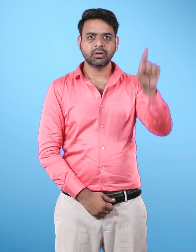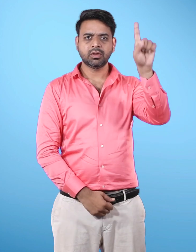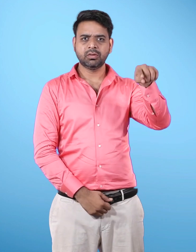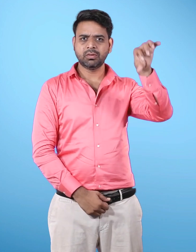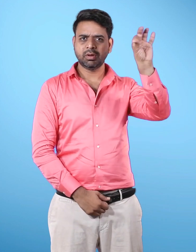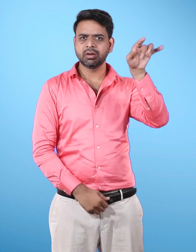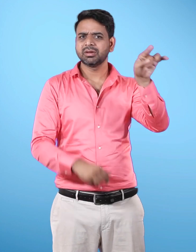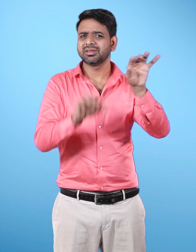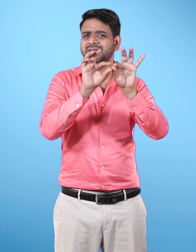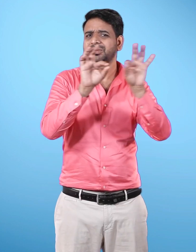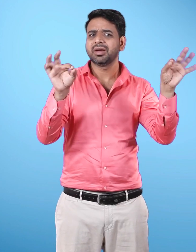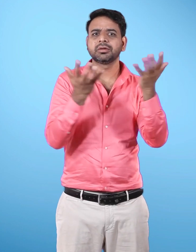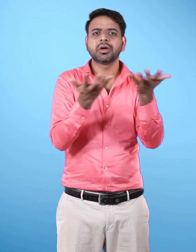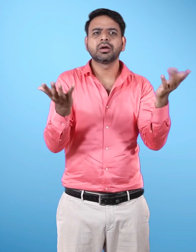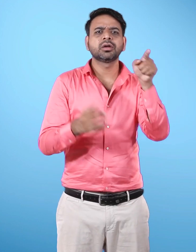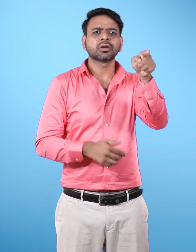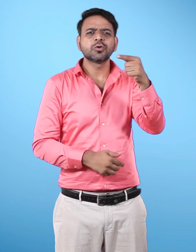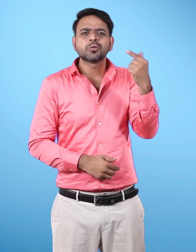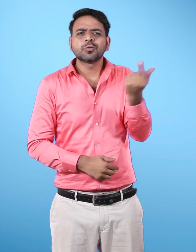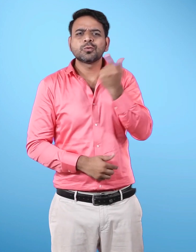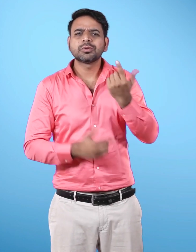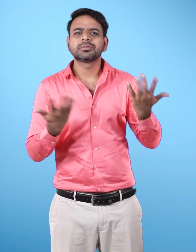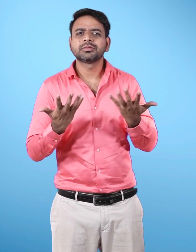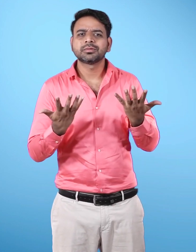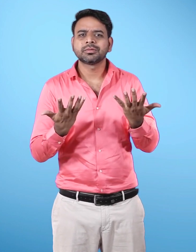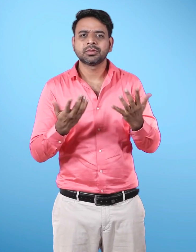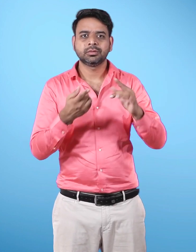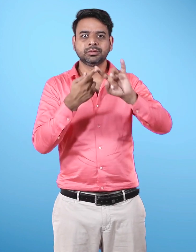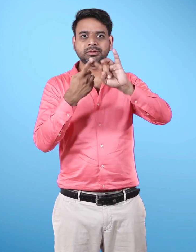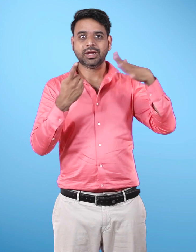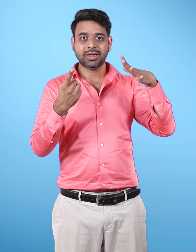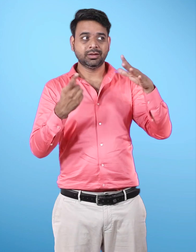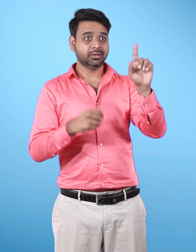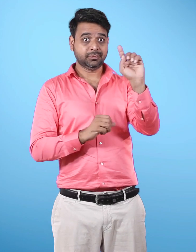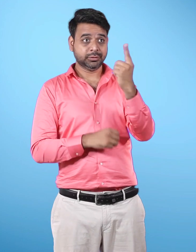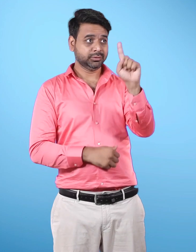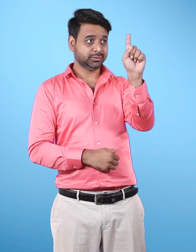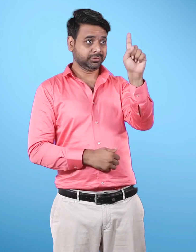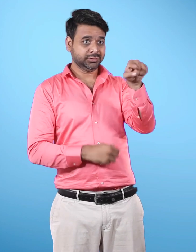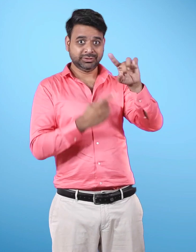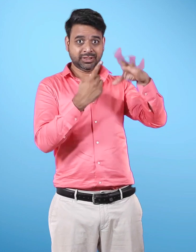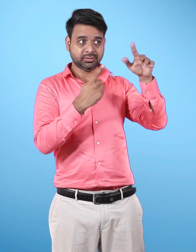Switch is a simple device that is used to either break the electric circuit or to complete it.